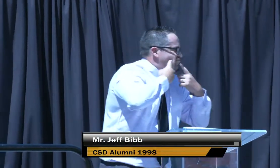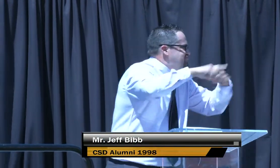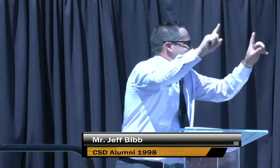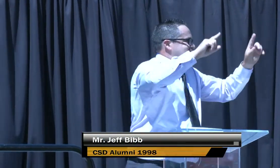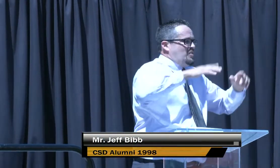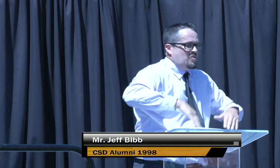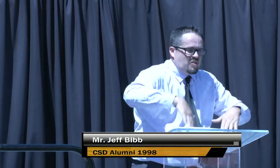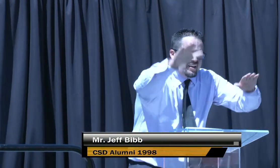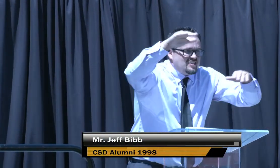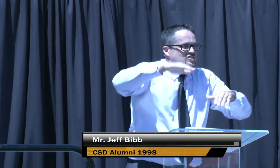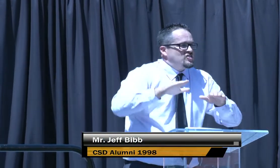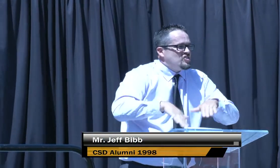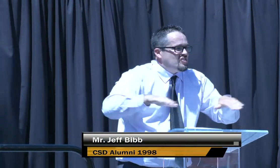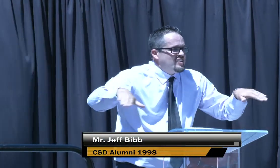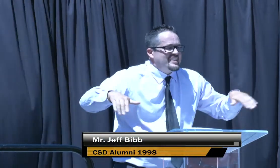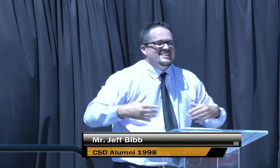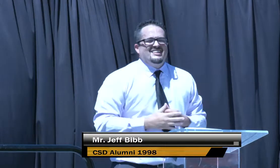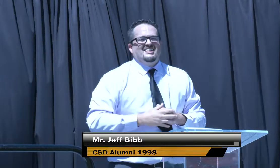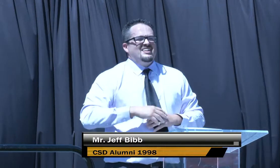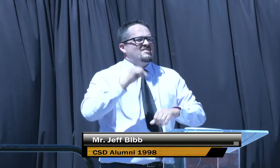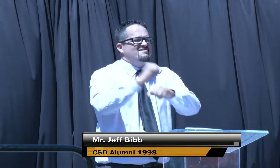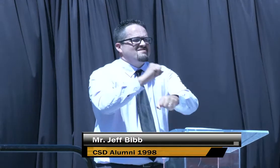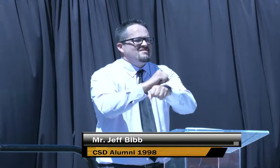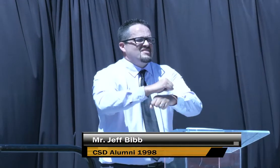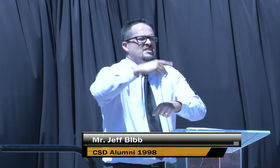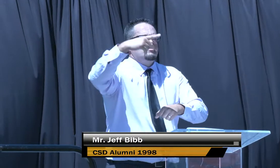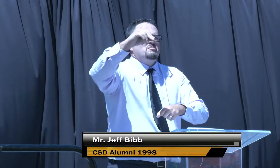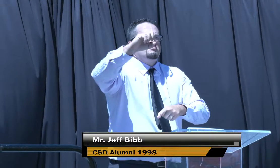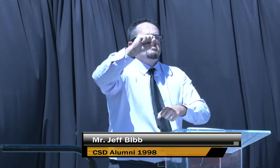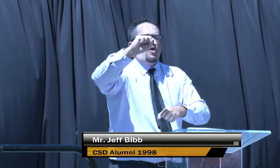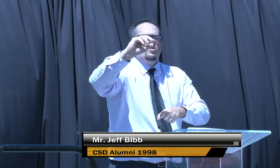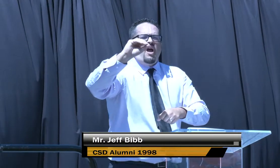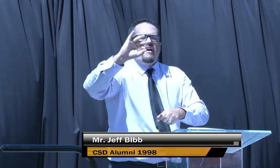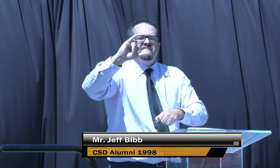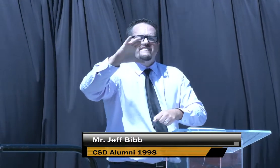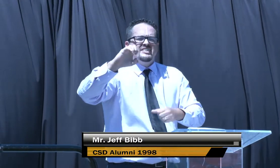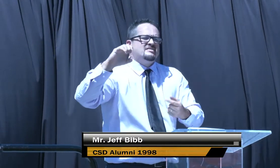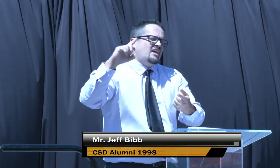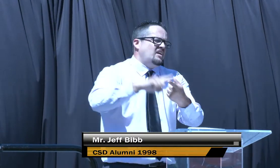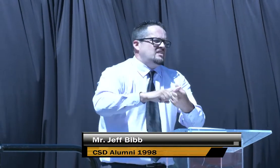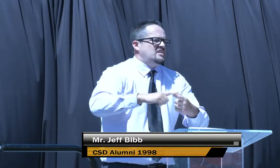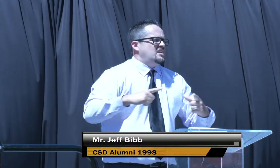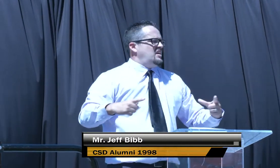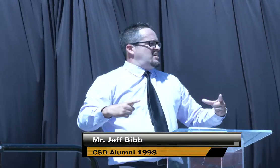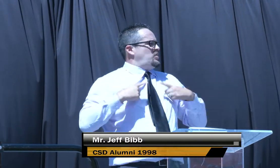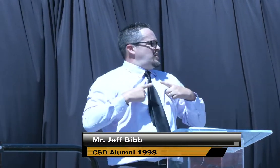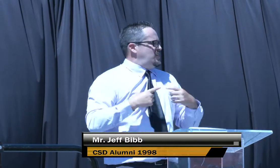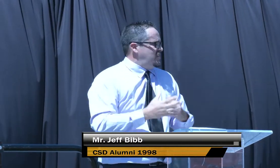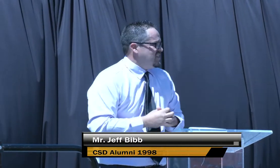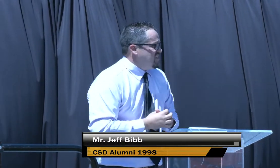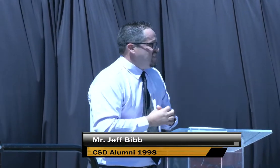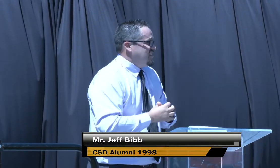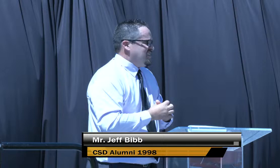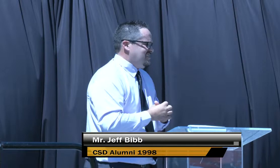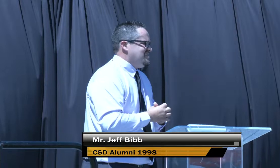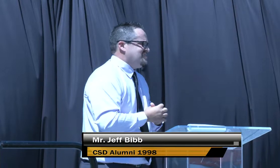My mom's first language was ASL, and she was able to thrive. She went to Gallaudet, had children, and worked at the post